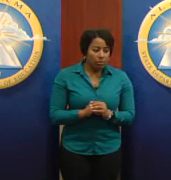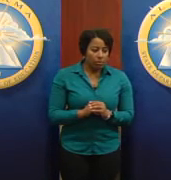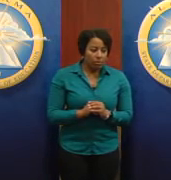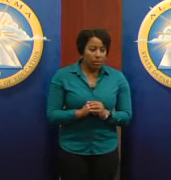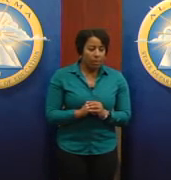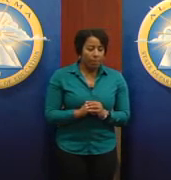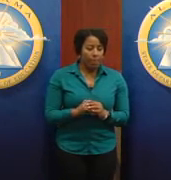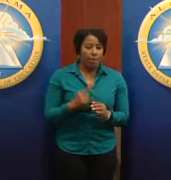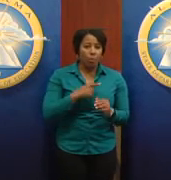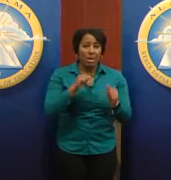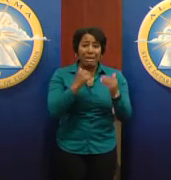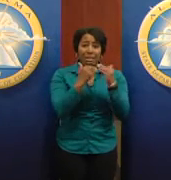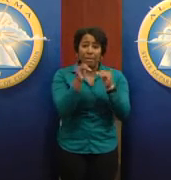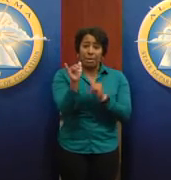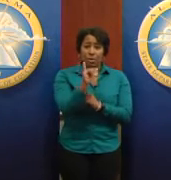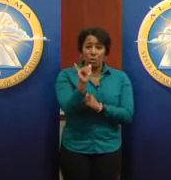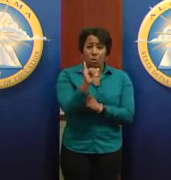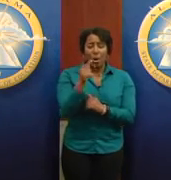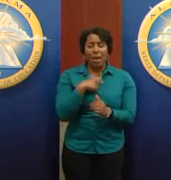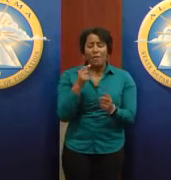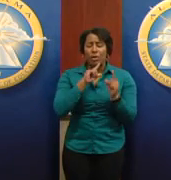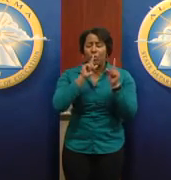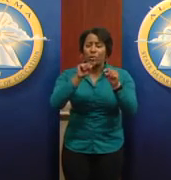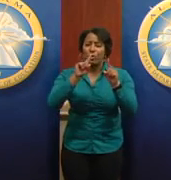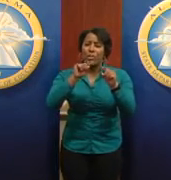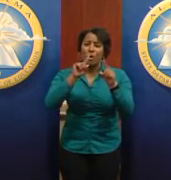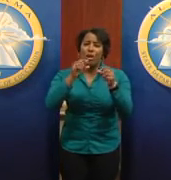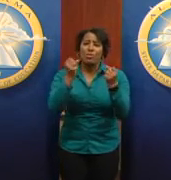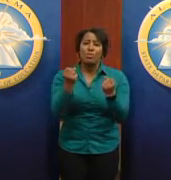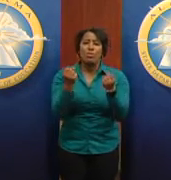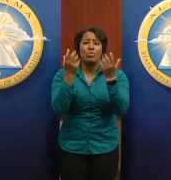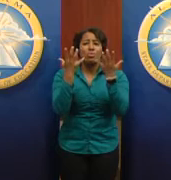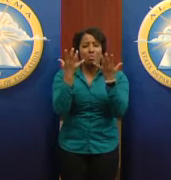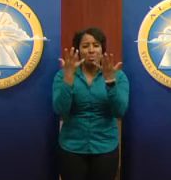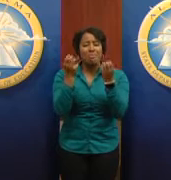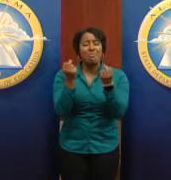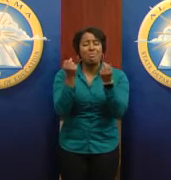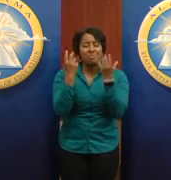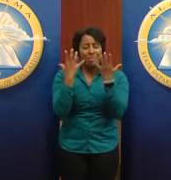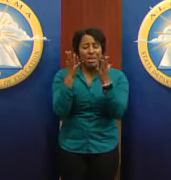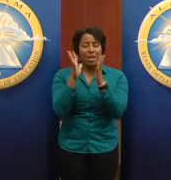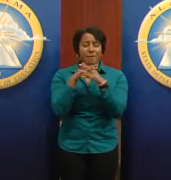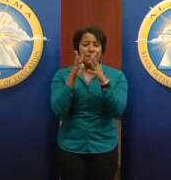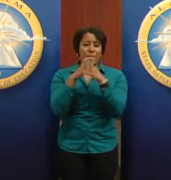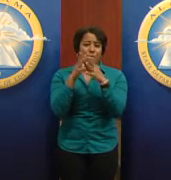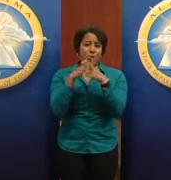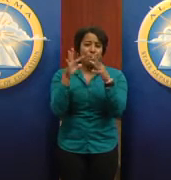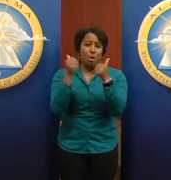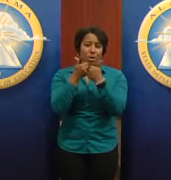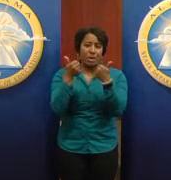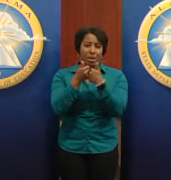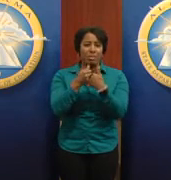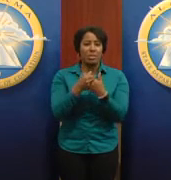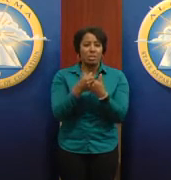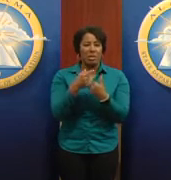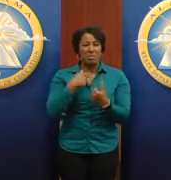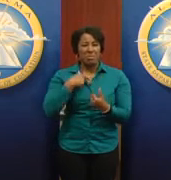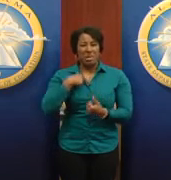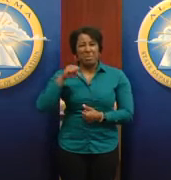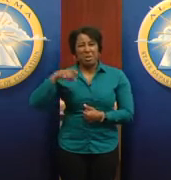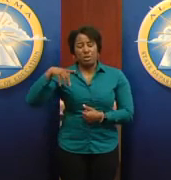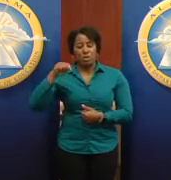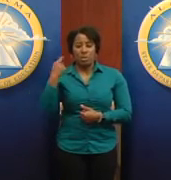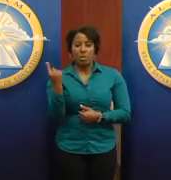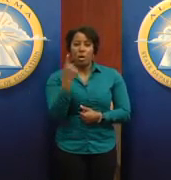I appreciate it very much. They always ask me, as state superintendent, if I want to stand on the sideline. Well, if I go to a game this year, I'm not going to stand on the sideline.